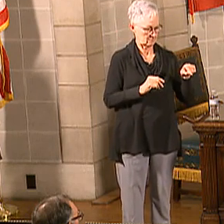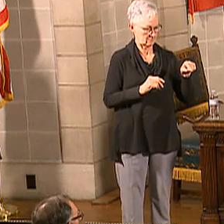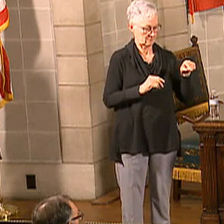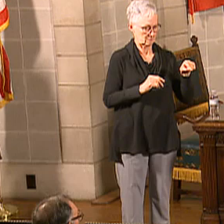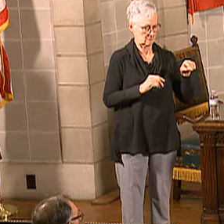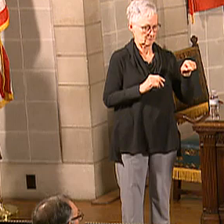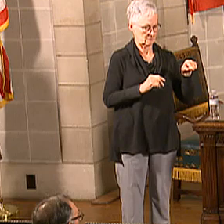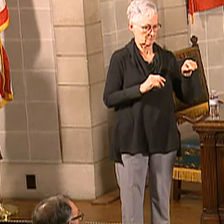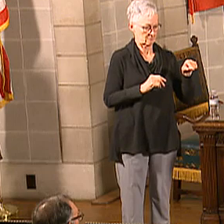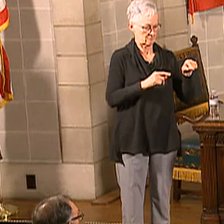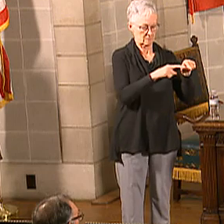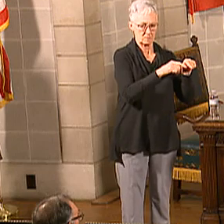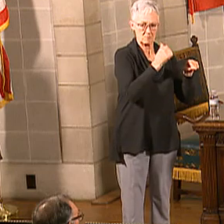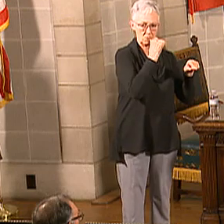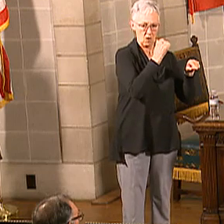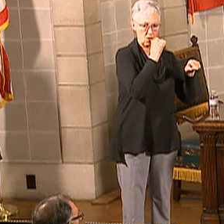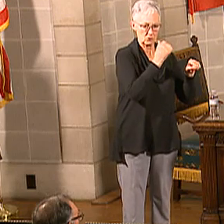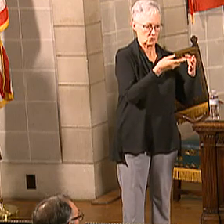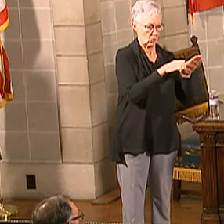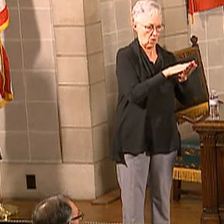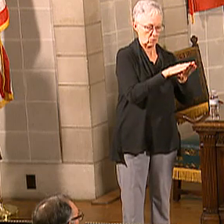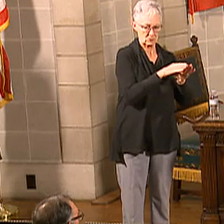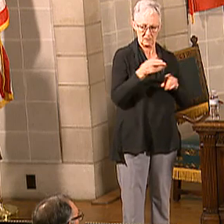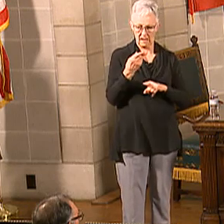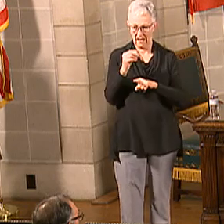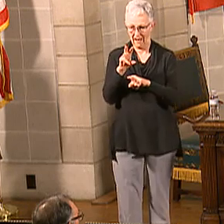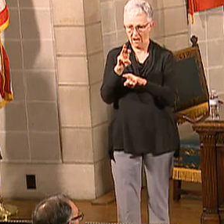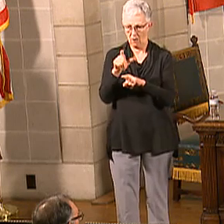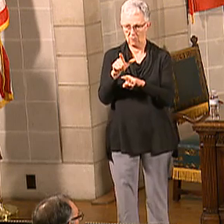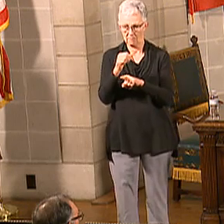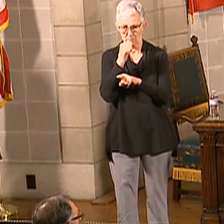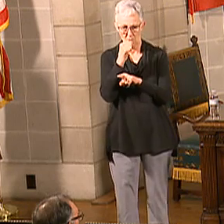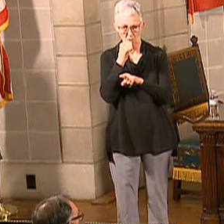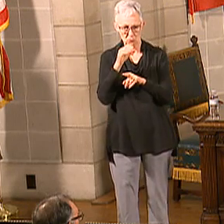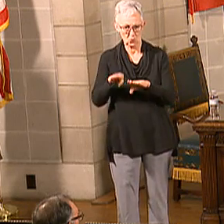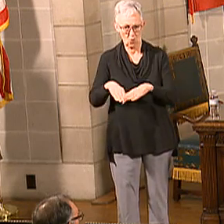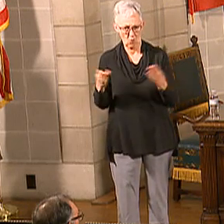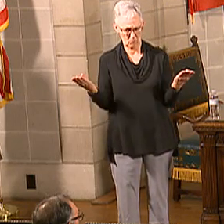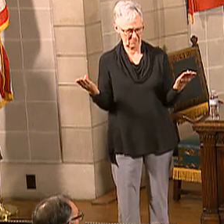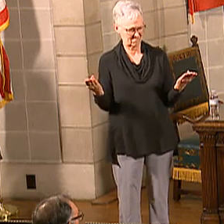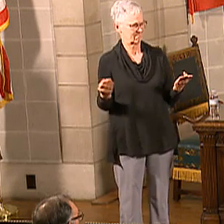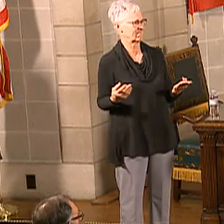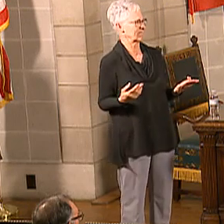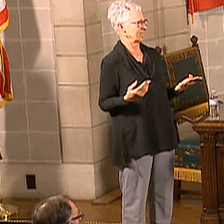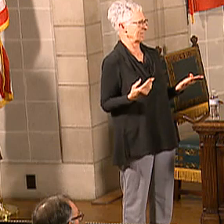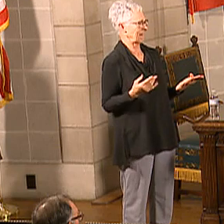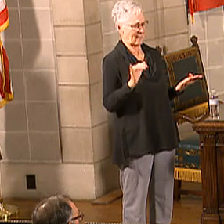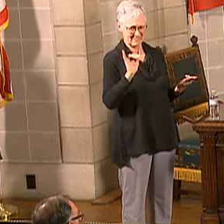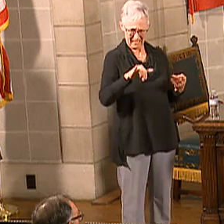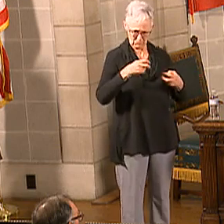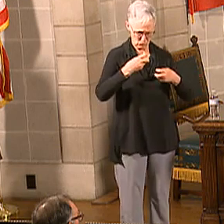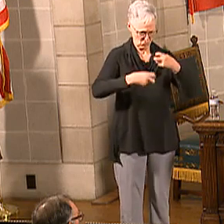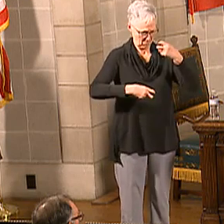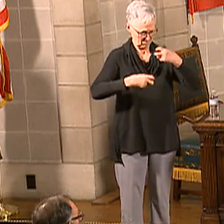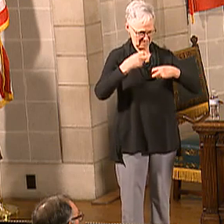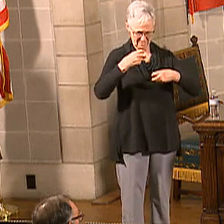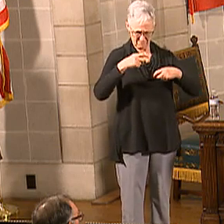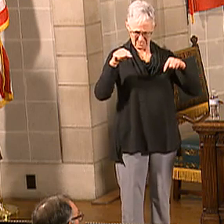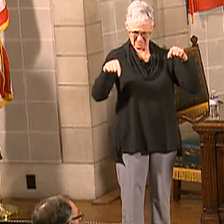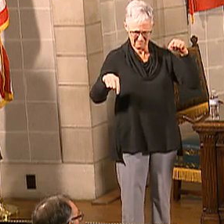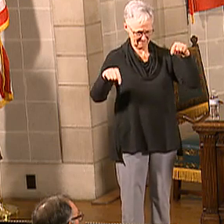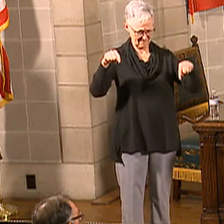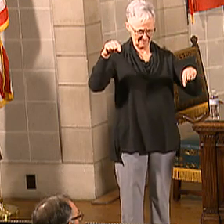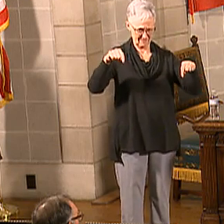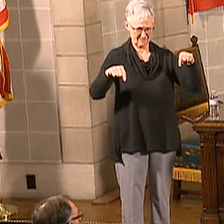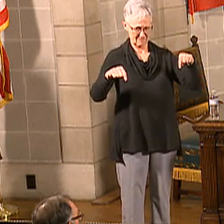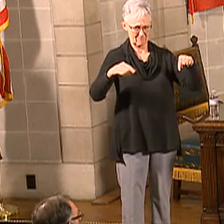closed. Howells, the bars can stay open. I mean, isn't there a problem there where you have mixing across these borders, and